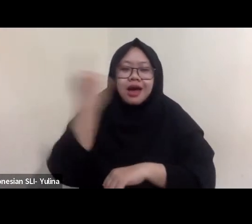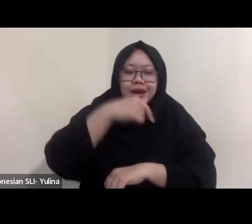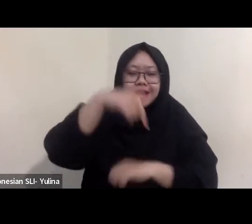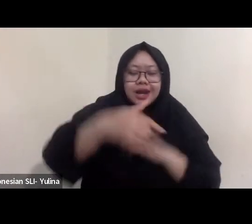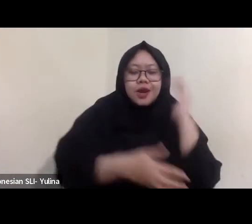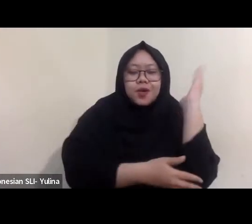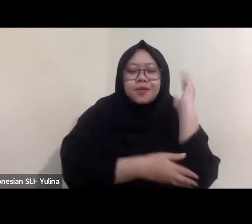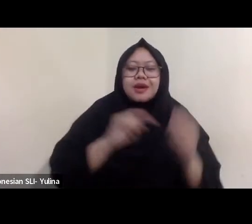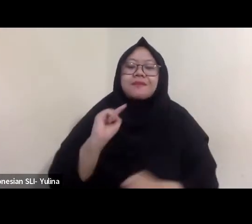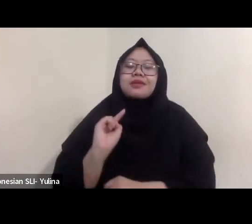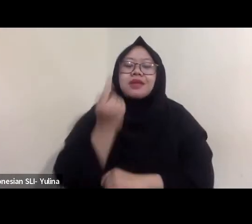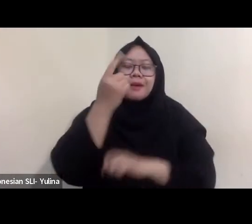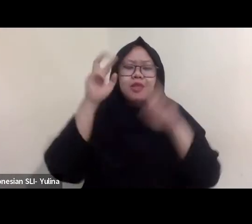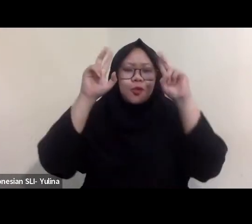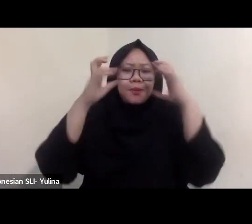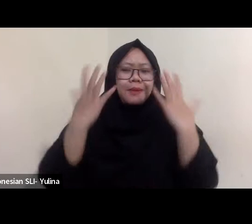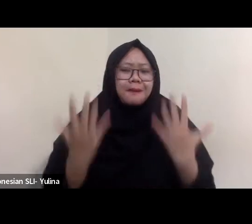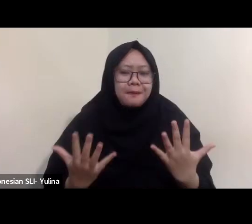access to